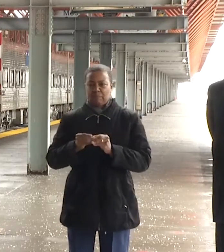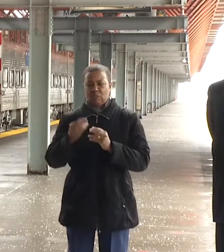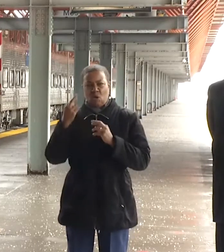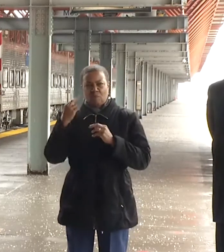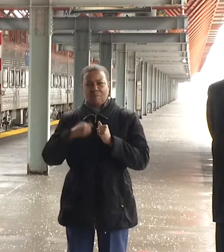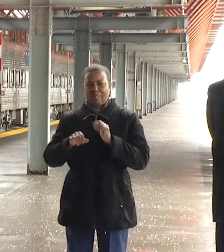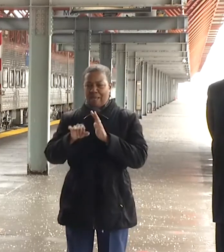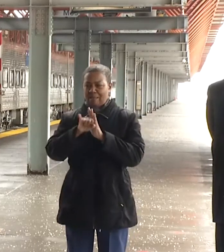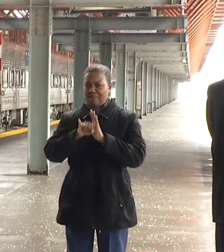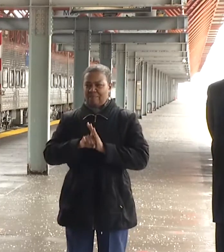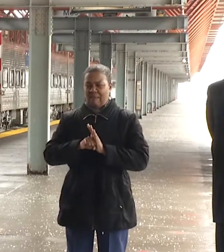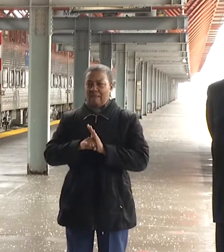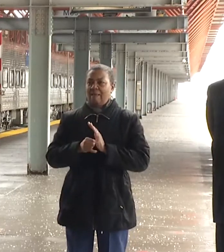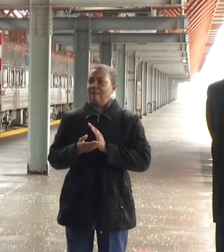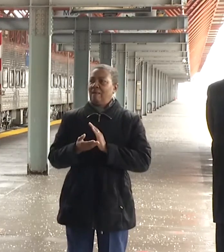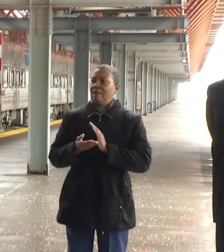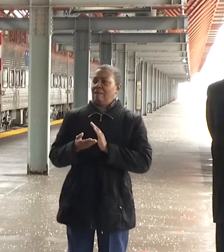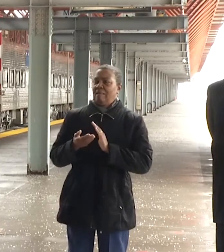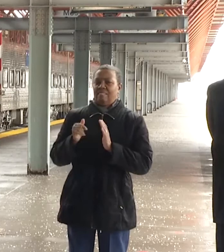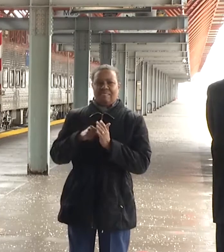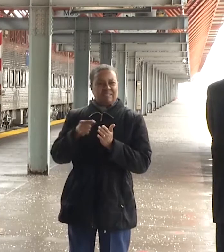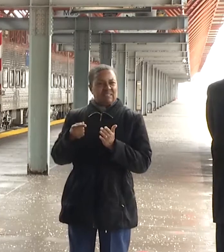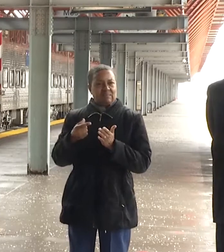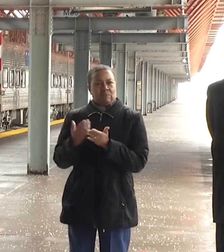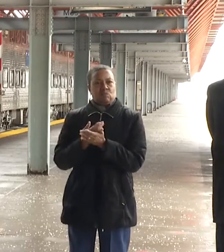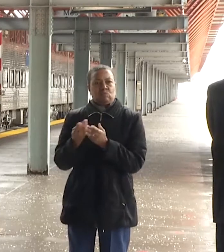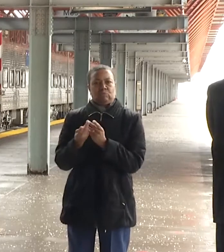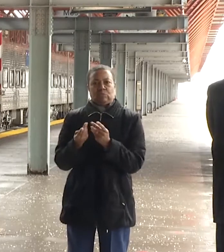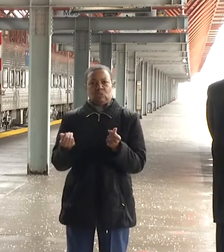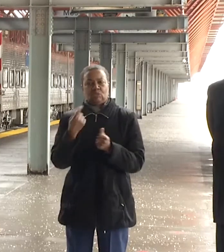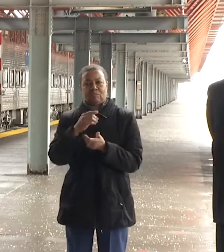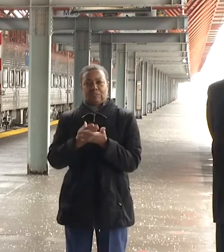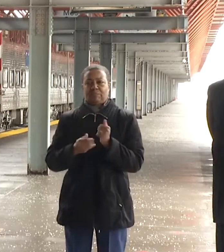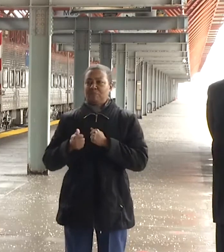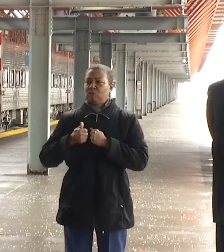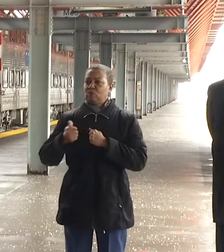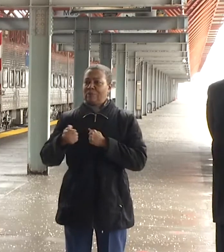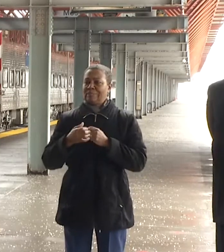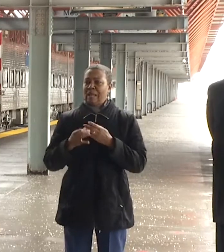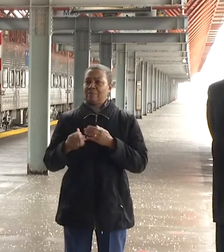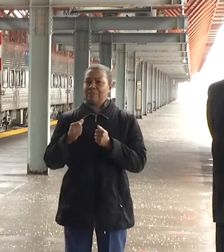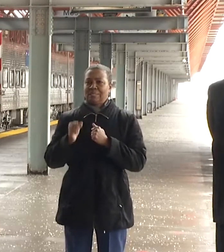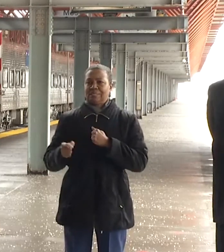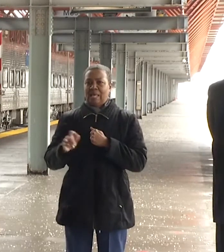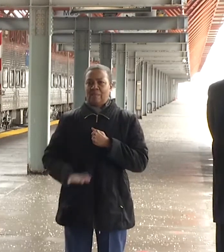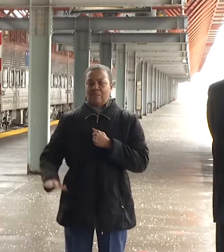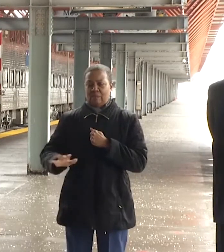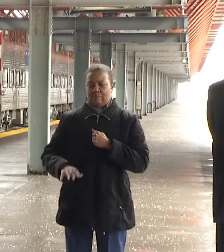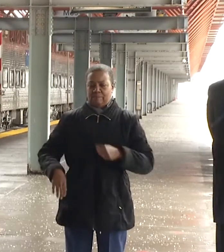to identify this as being a solution for some of the transit options in the Southland.